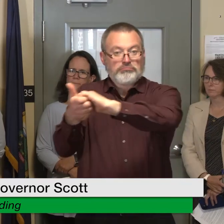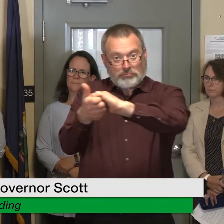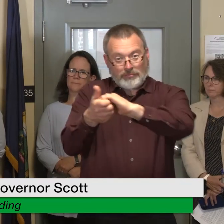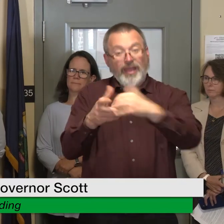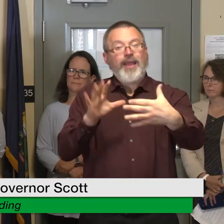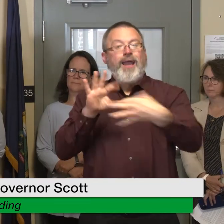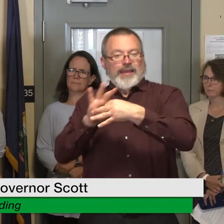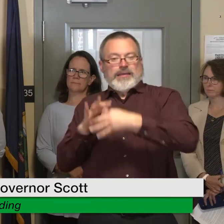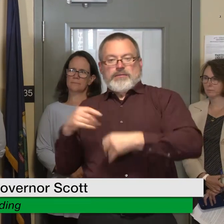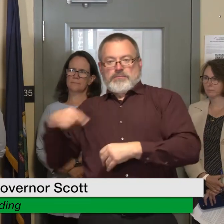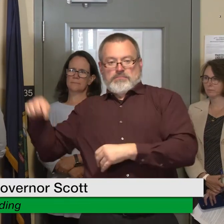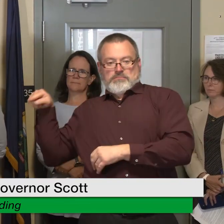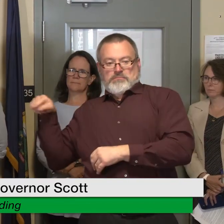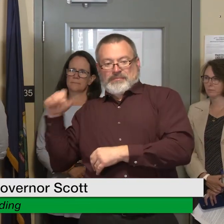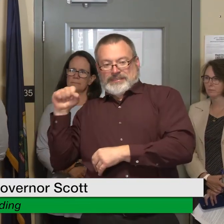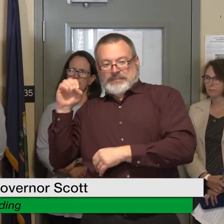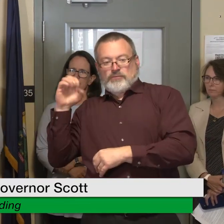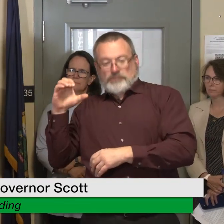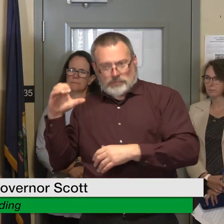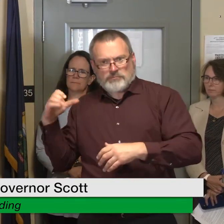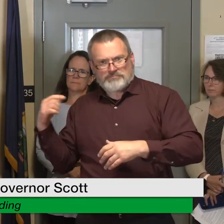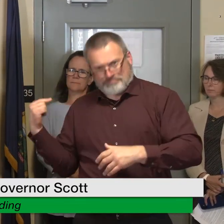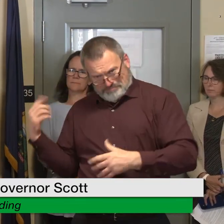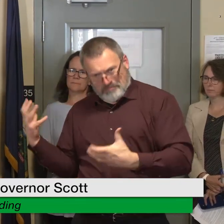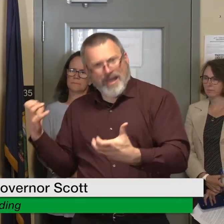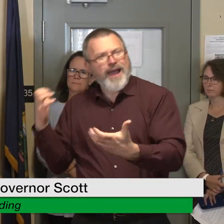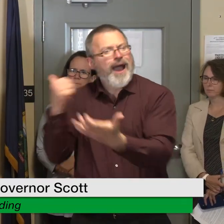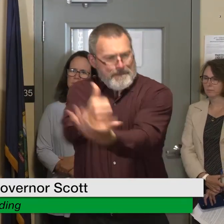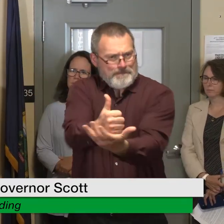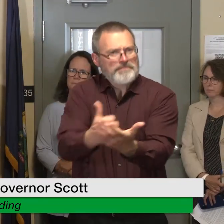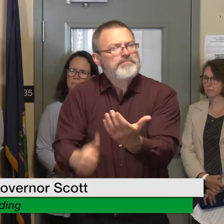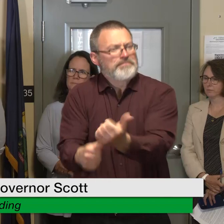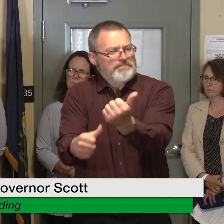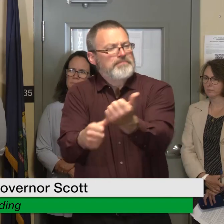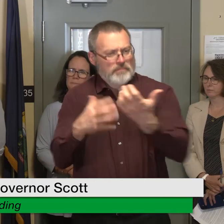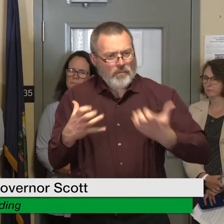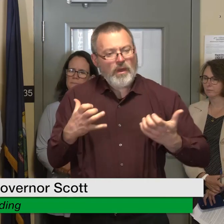We want to help, but we obviously need to know where resources are needed.